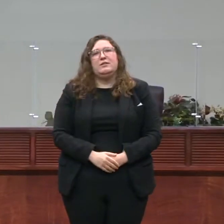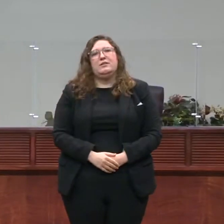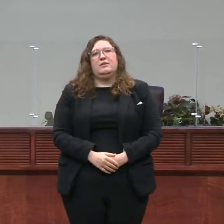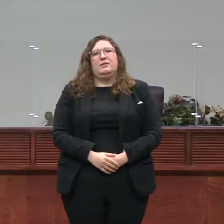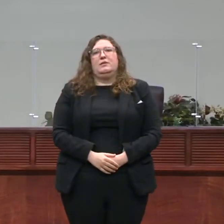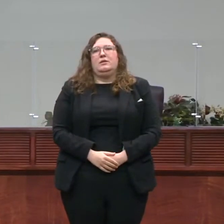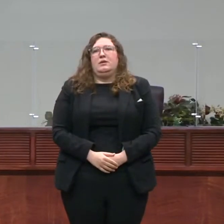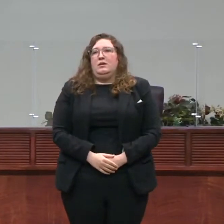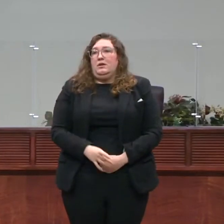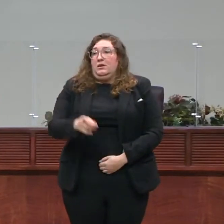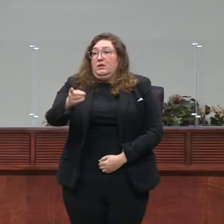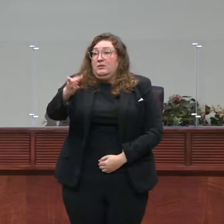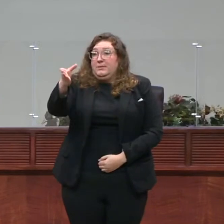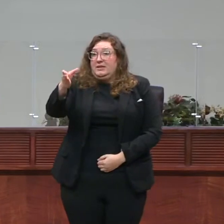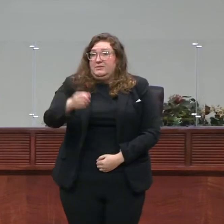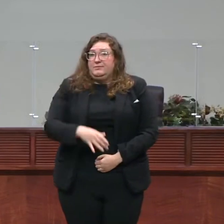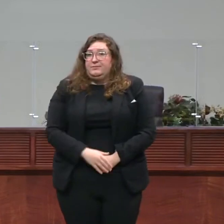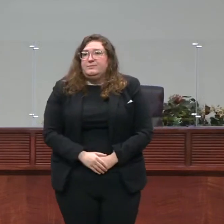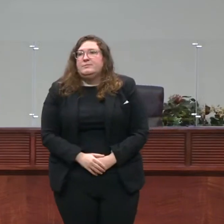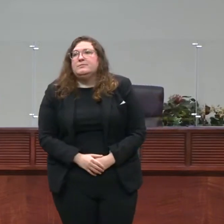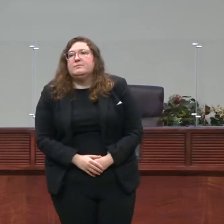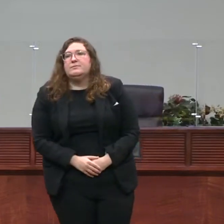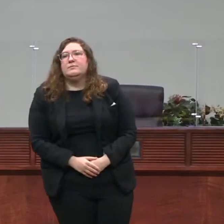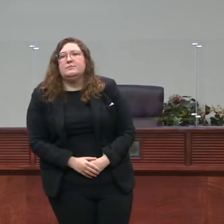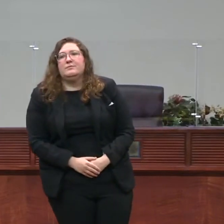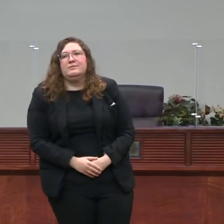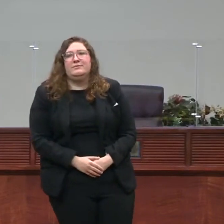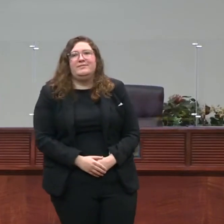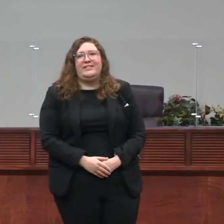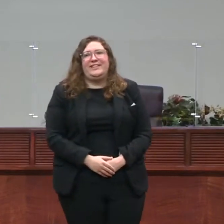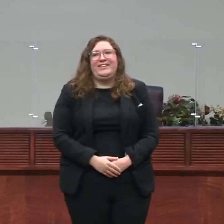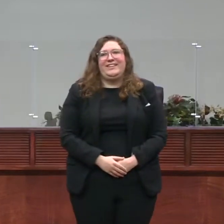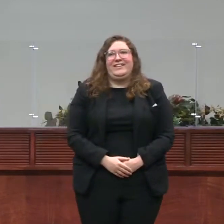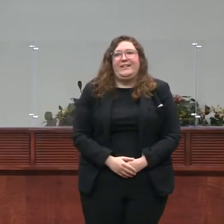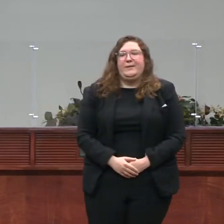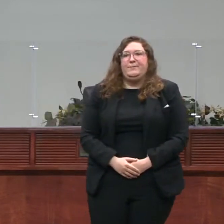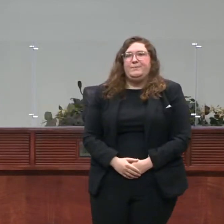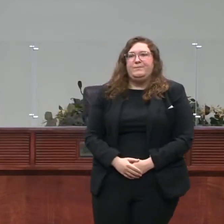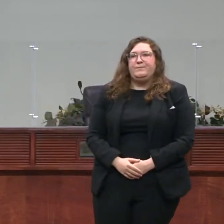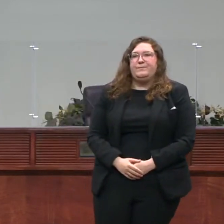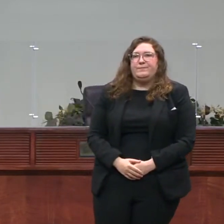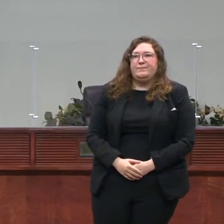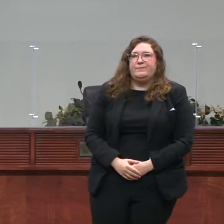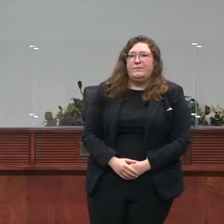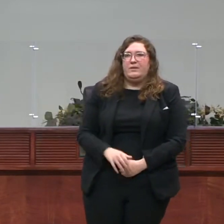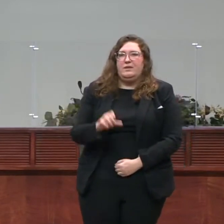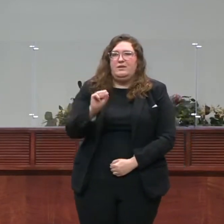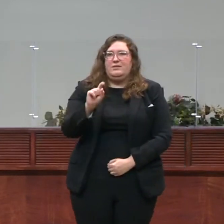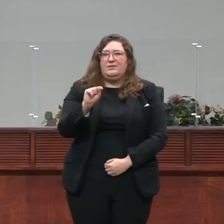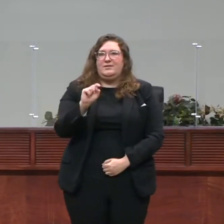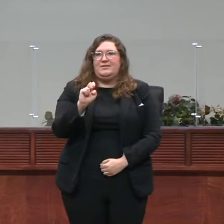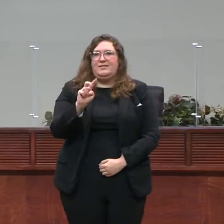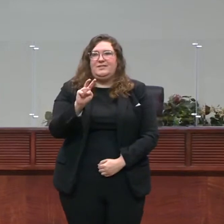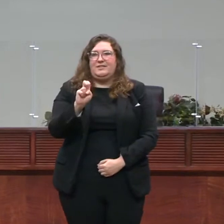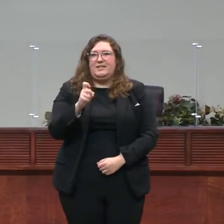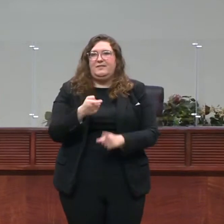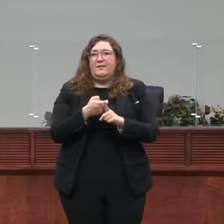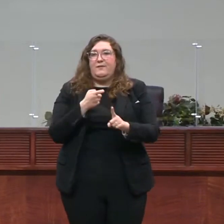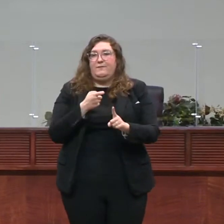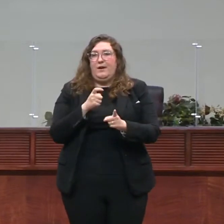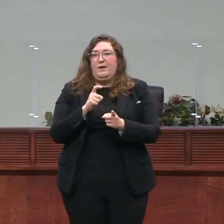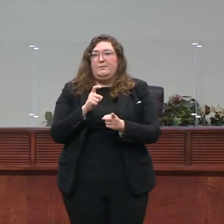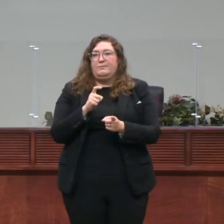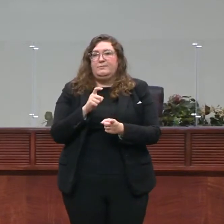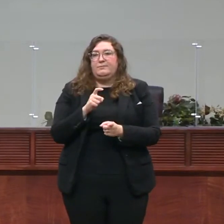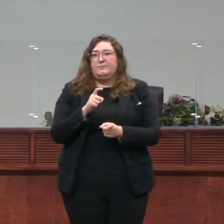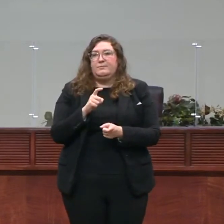Okay, where's the mic? Right here, right in front of me. Sorry about that. There it is. It's Steve Hudak from the Orlando Sentinel, and